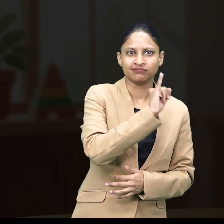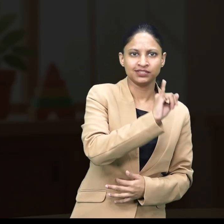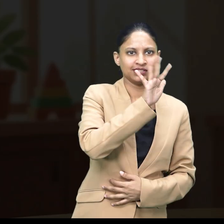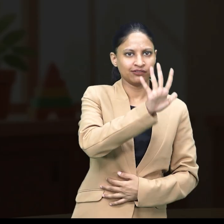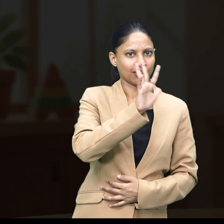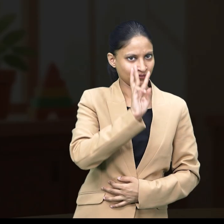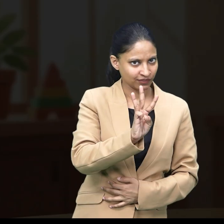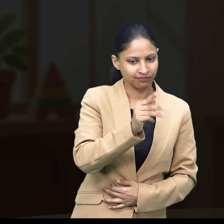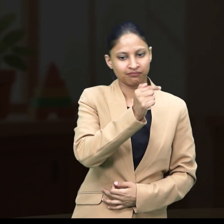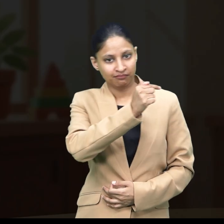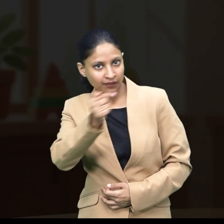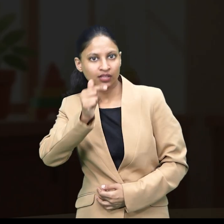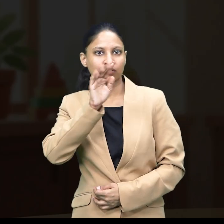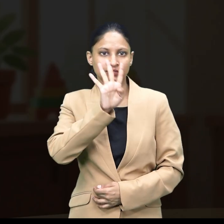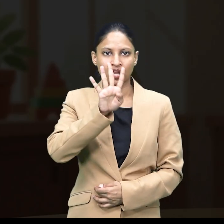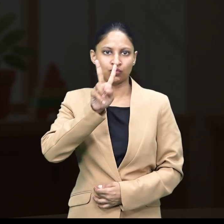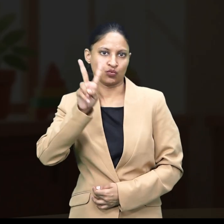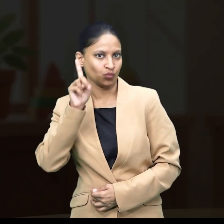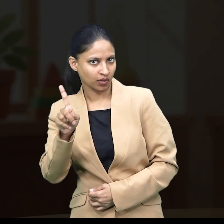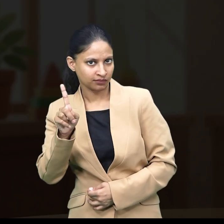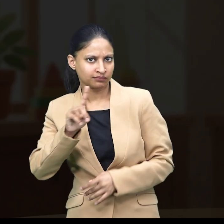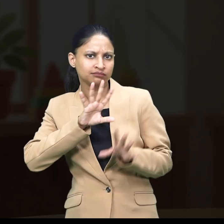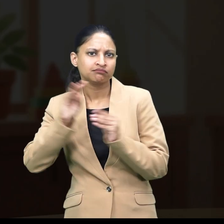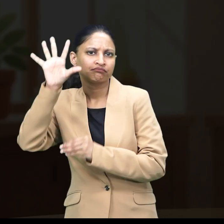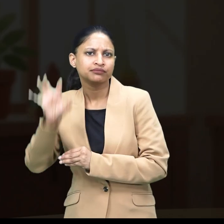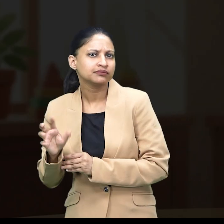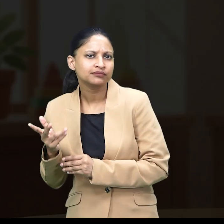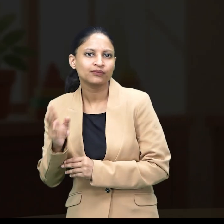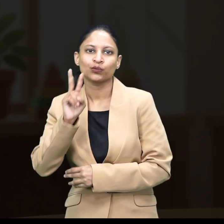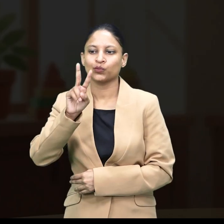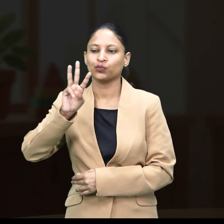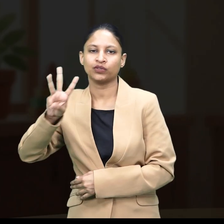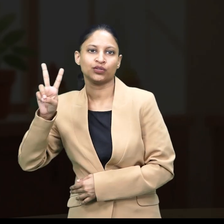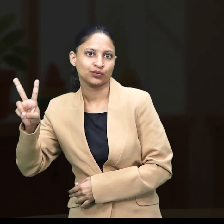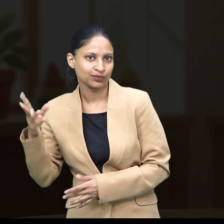653 minus 421 is equal to 232.